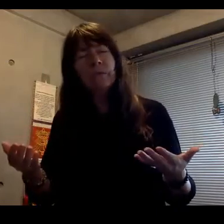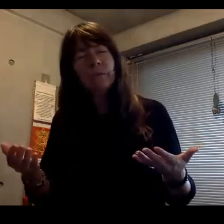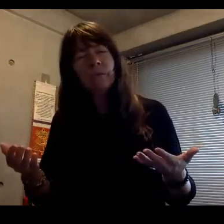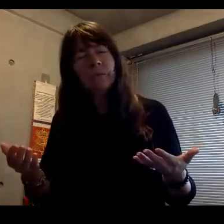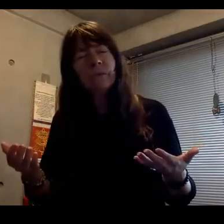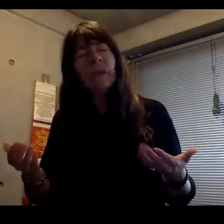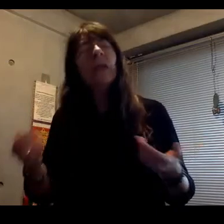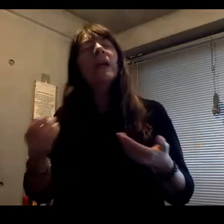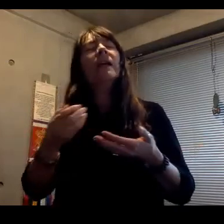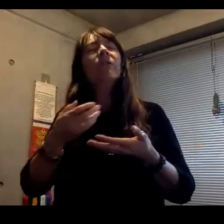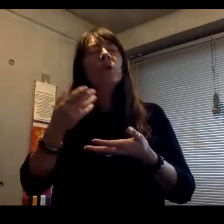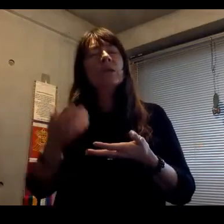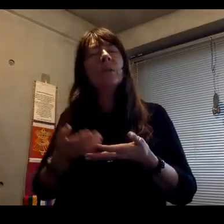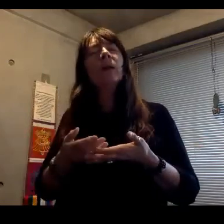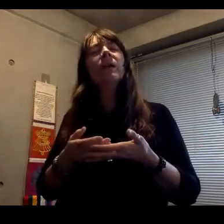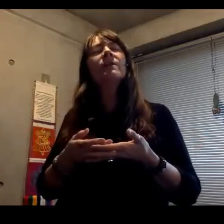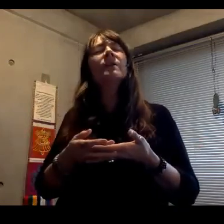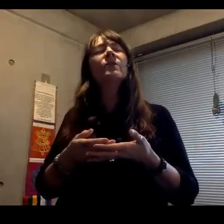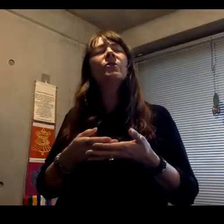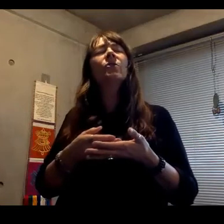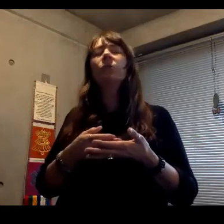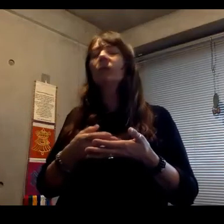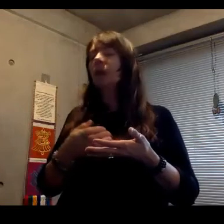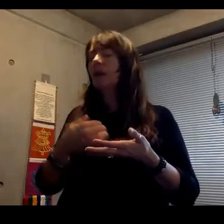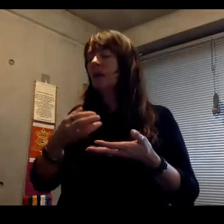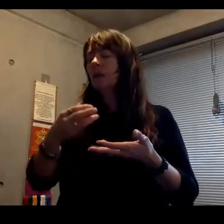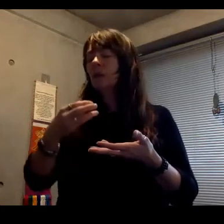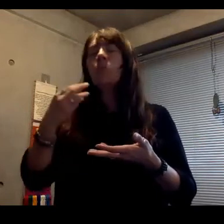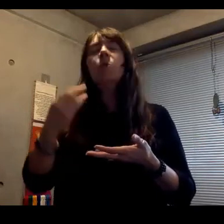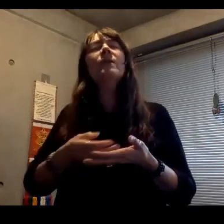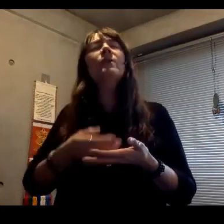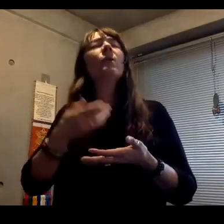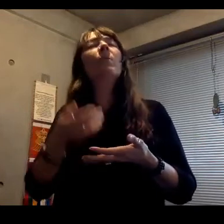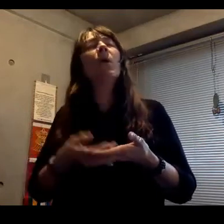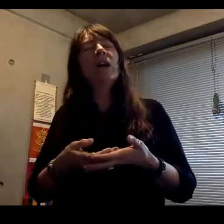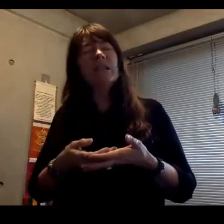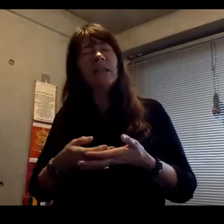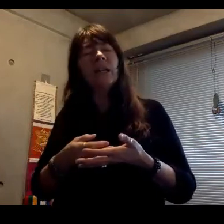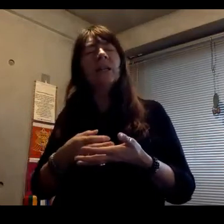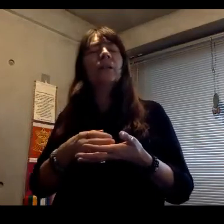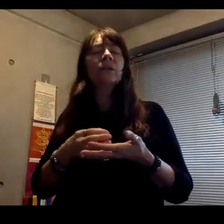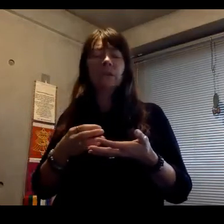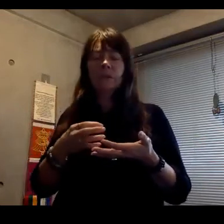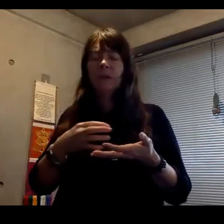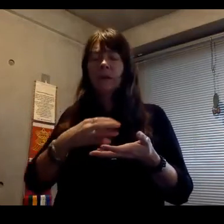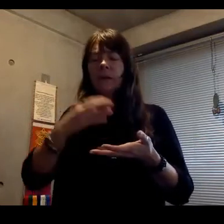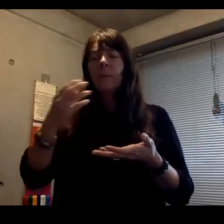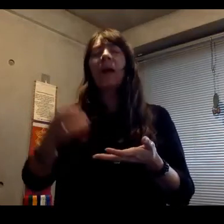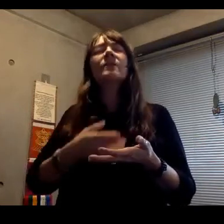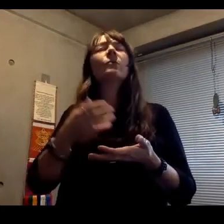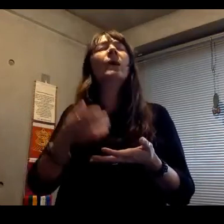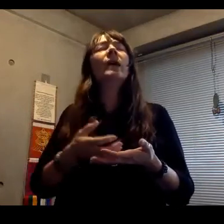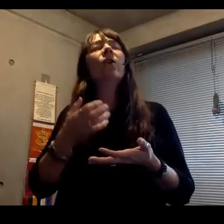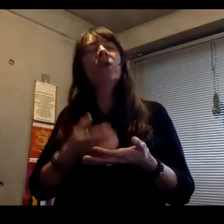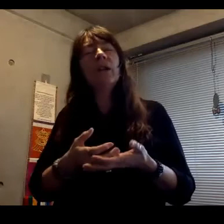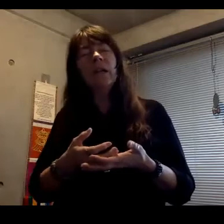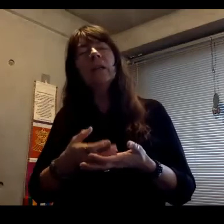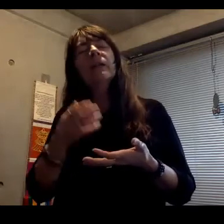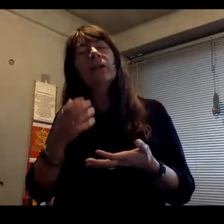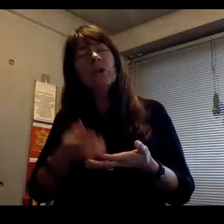you. If your experience is to ruin your body and pass